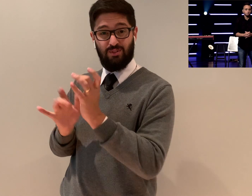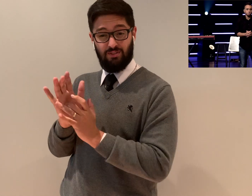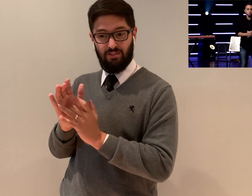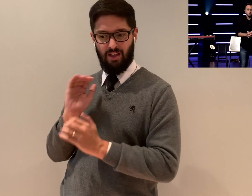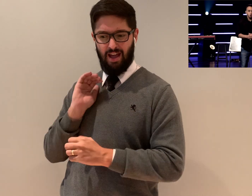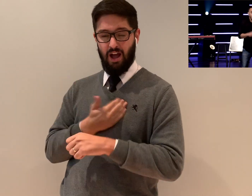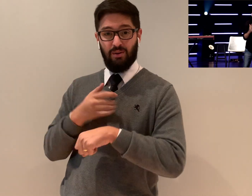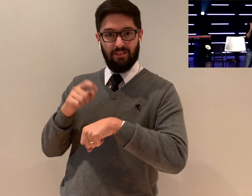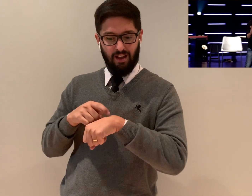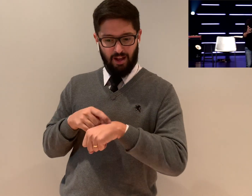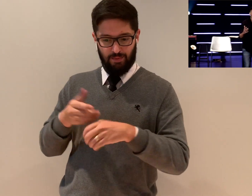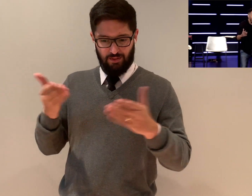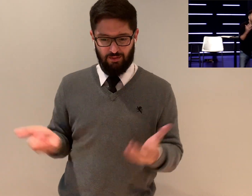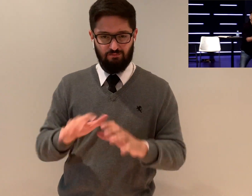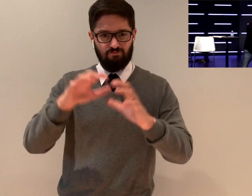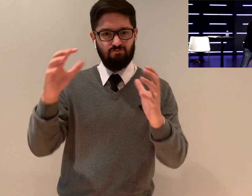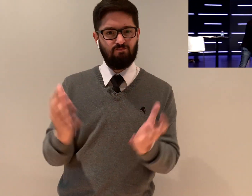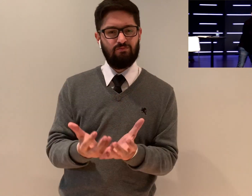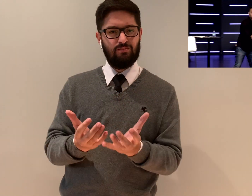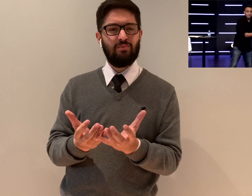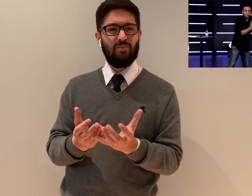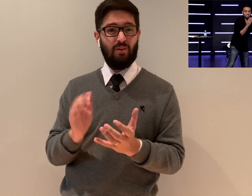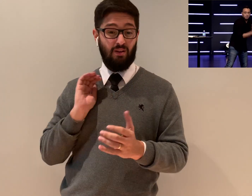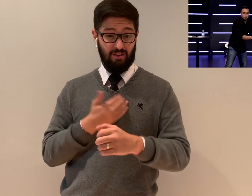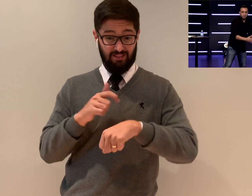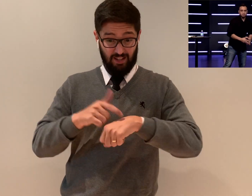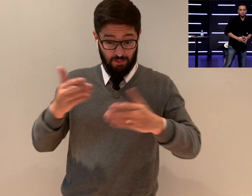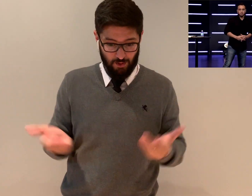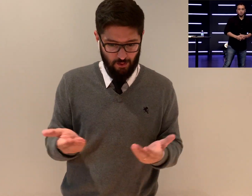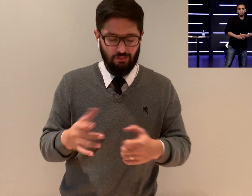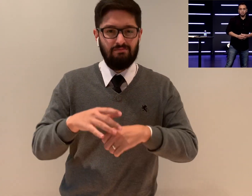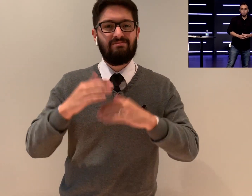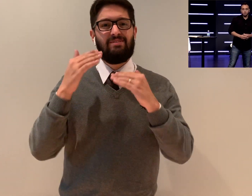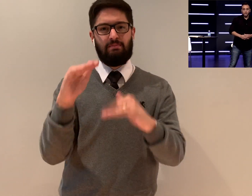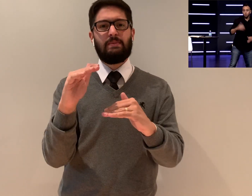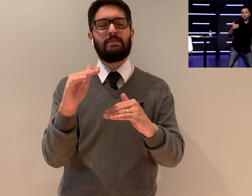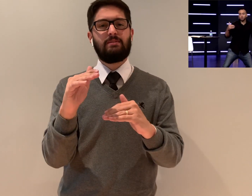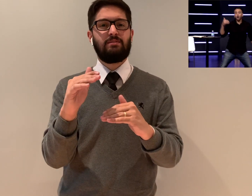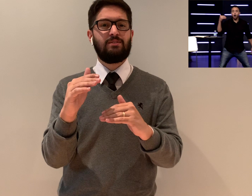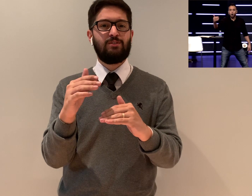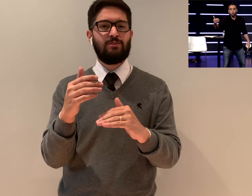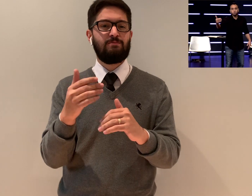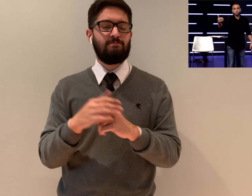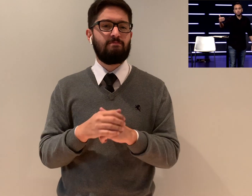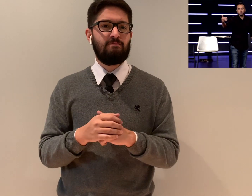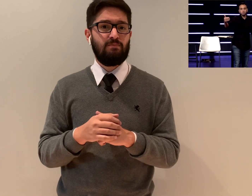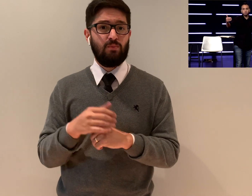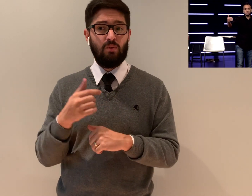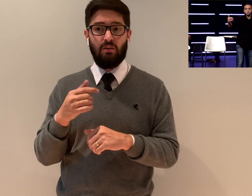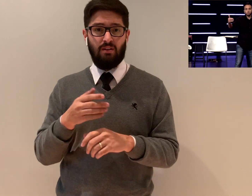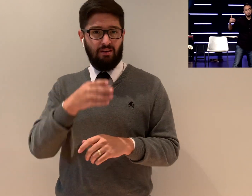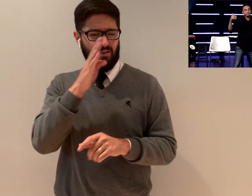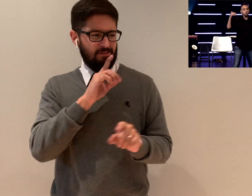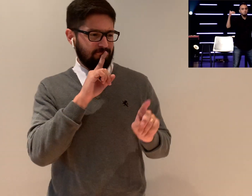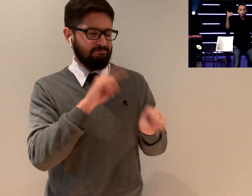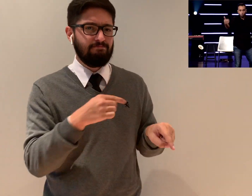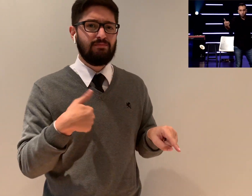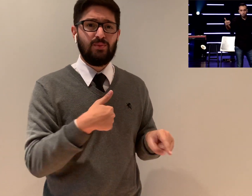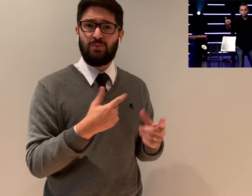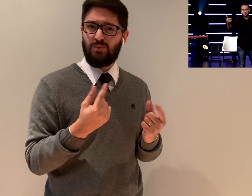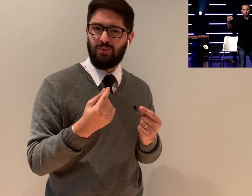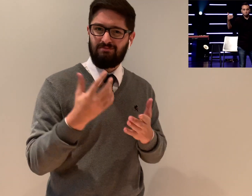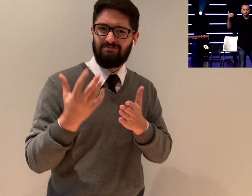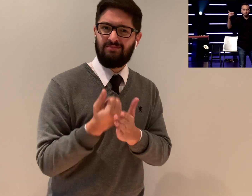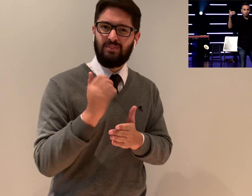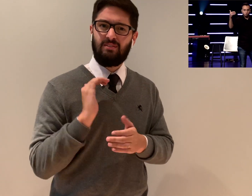Jesus, our time on this earth is limited. And we are called to make the